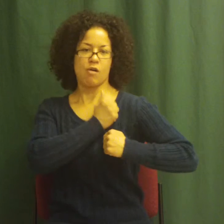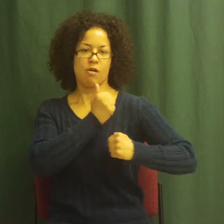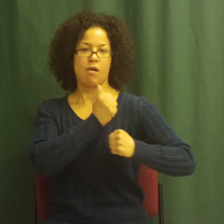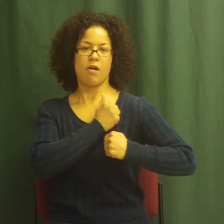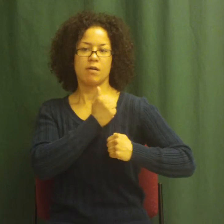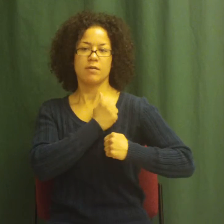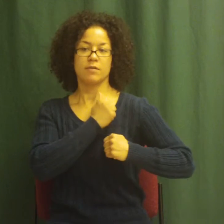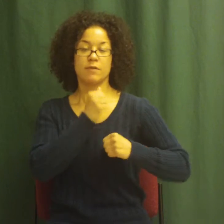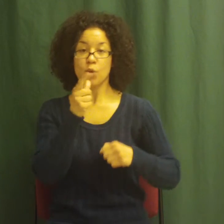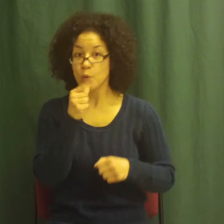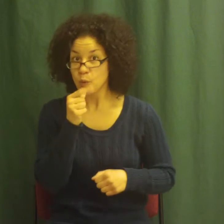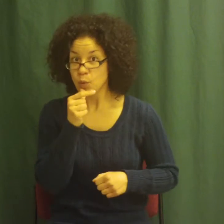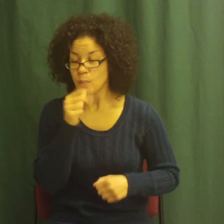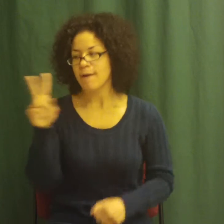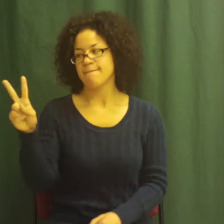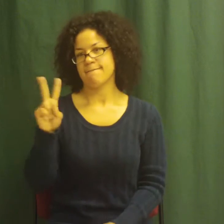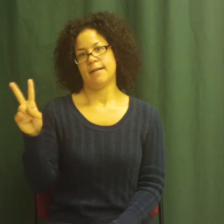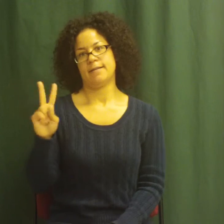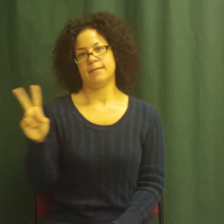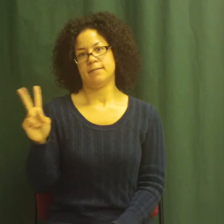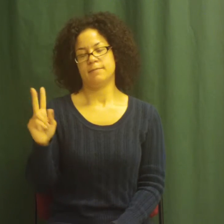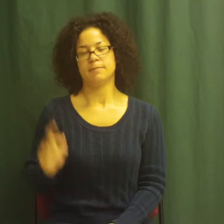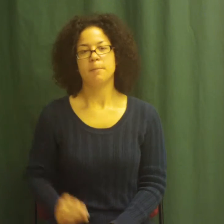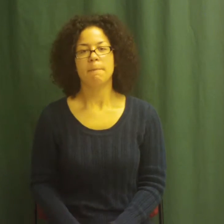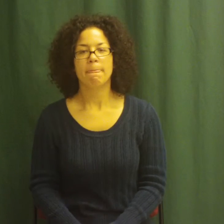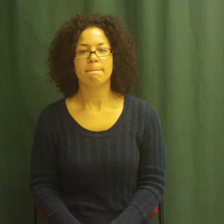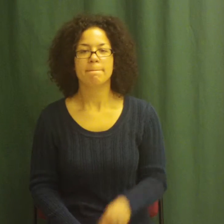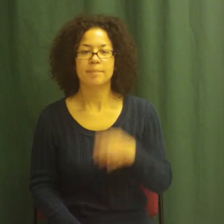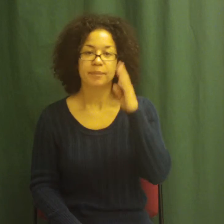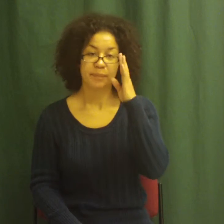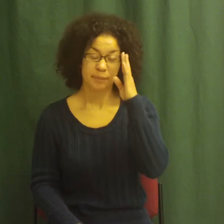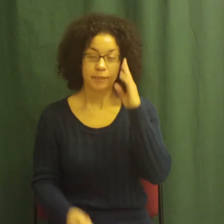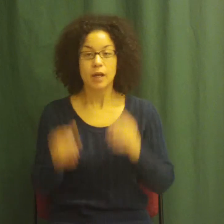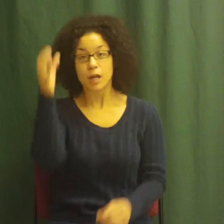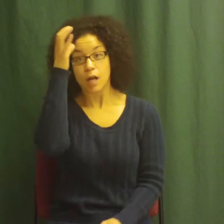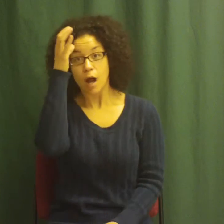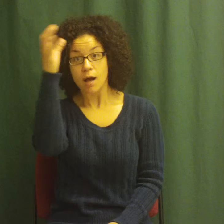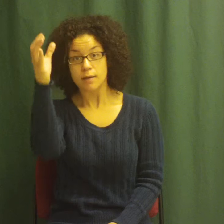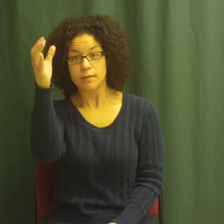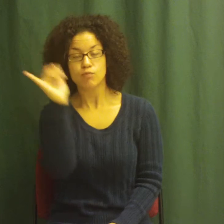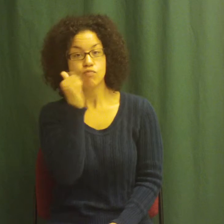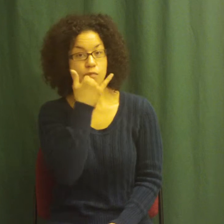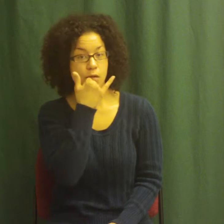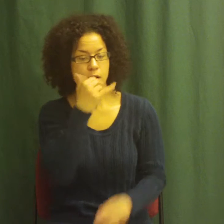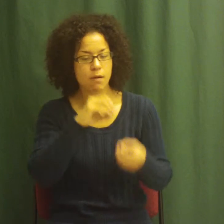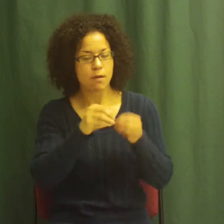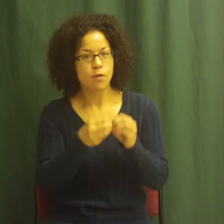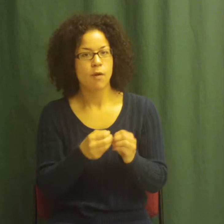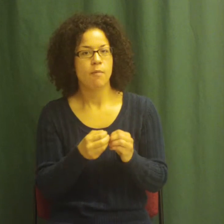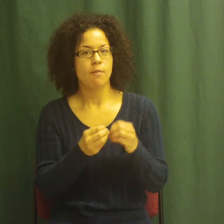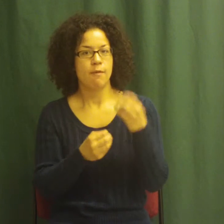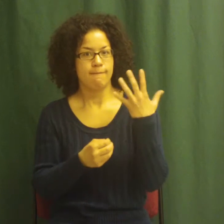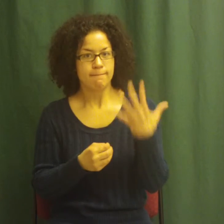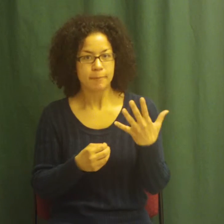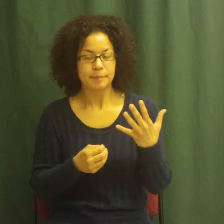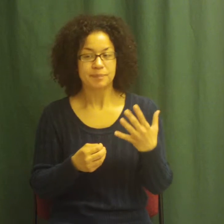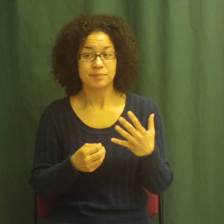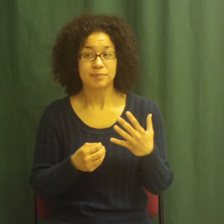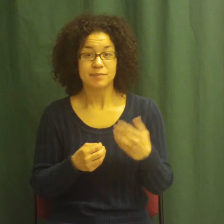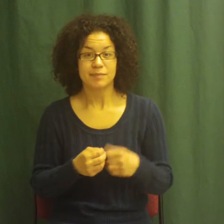Myth number 5. the Vikings lived only in